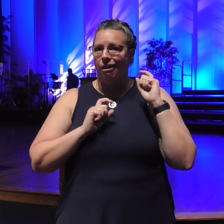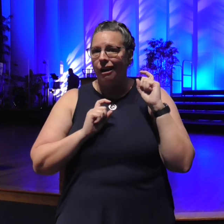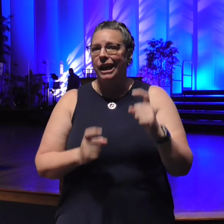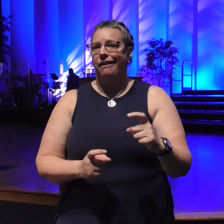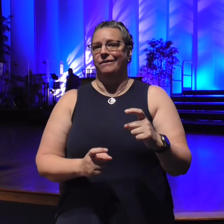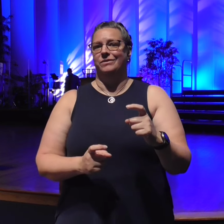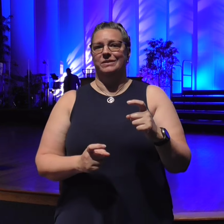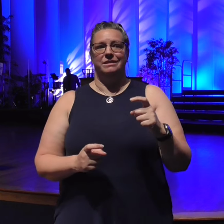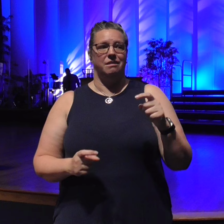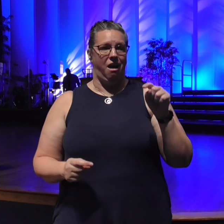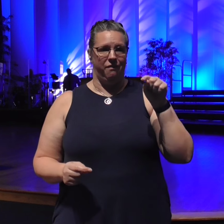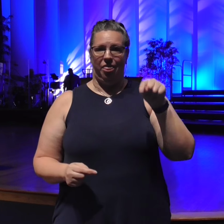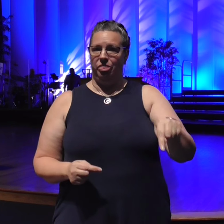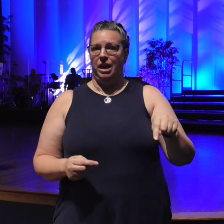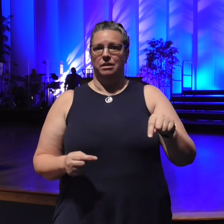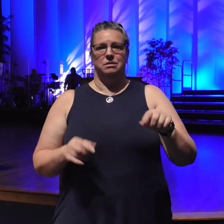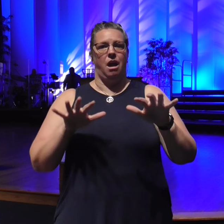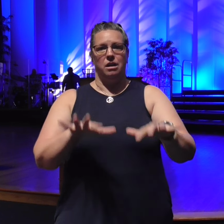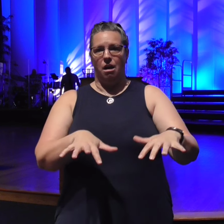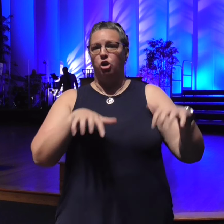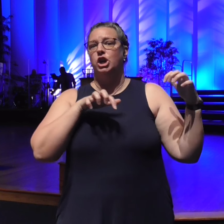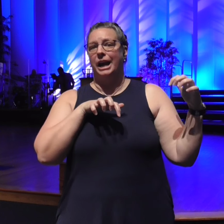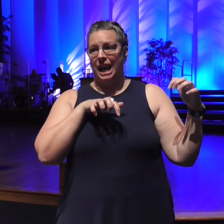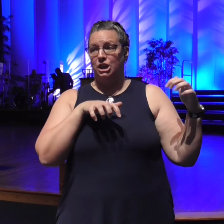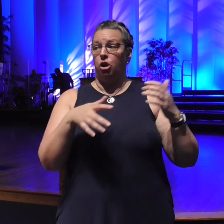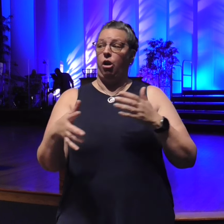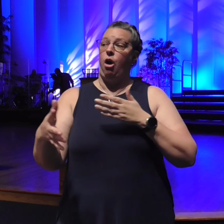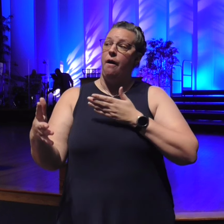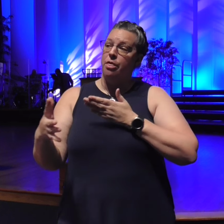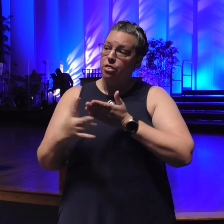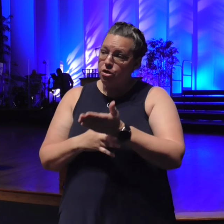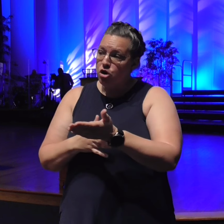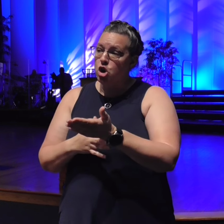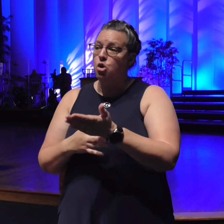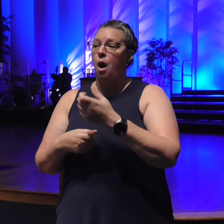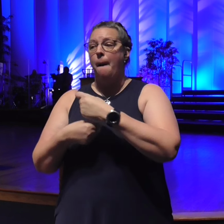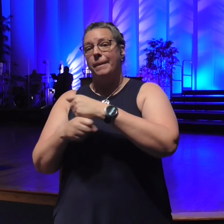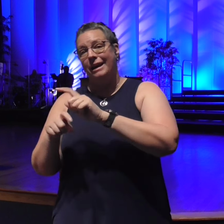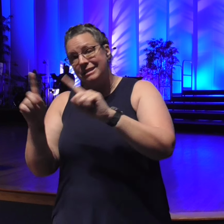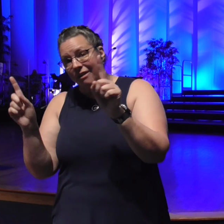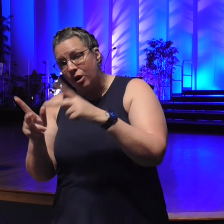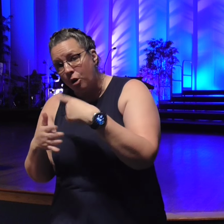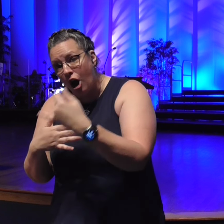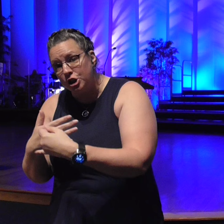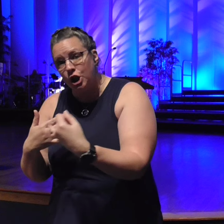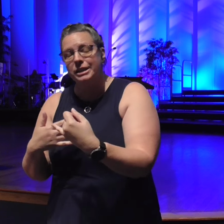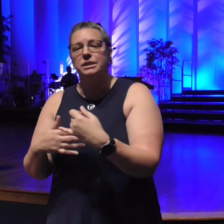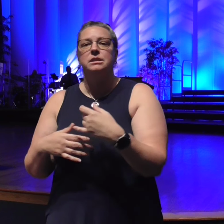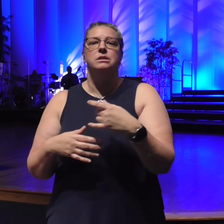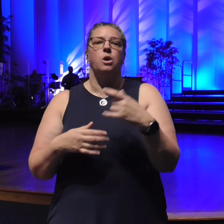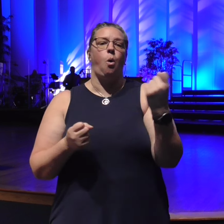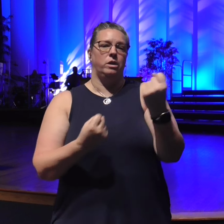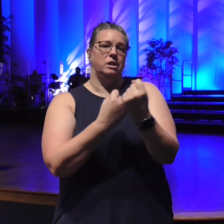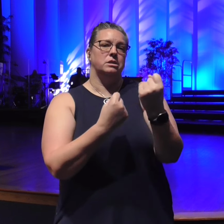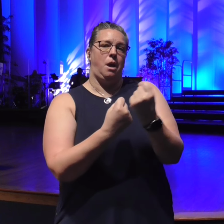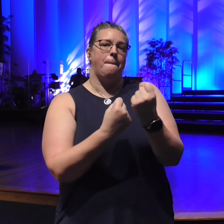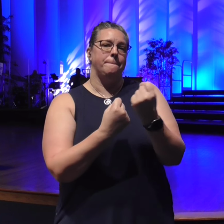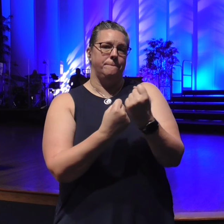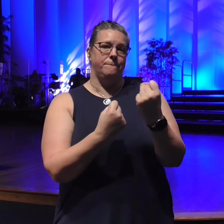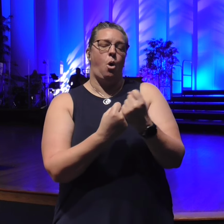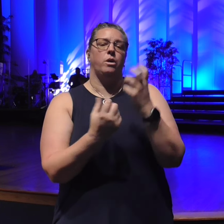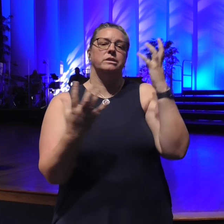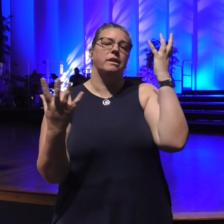that this congregation gives, whether it be through some of our Make a Difference projects or to support